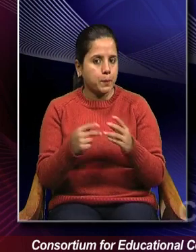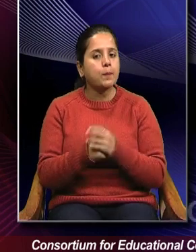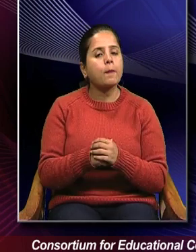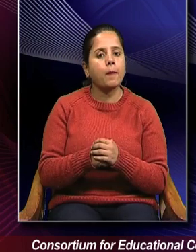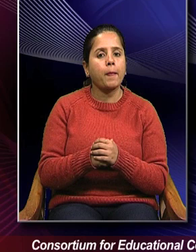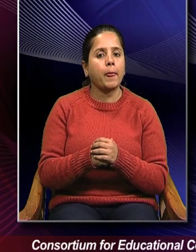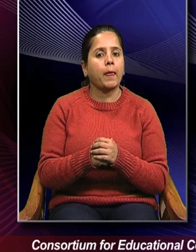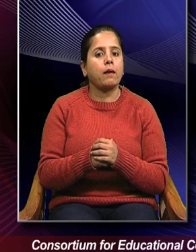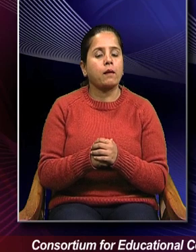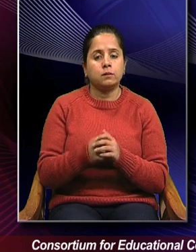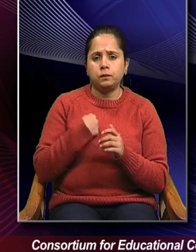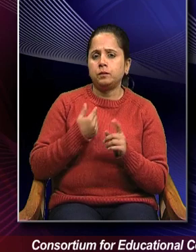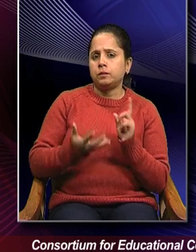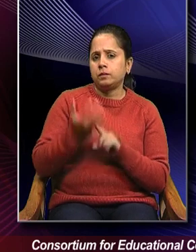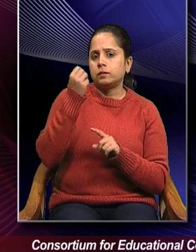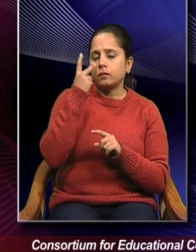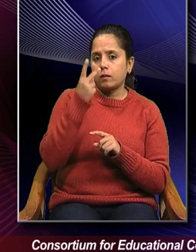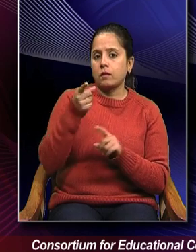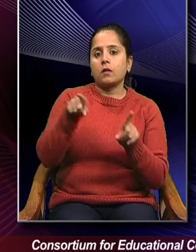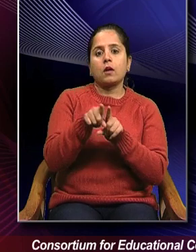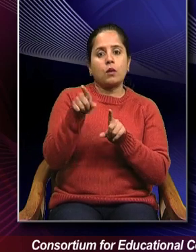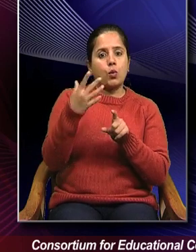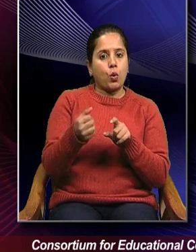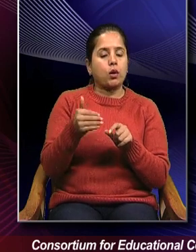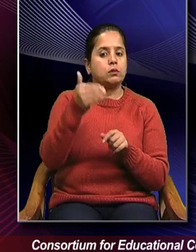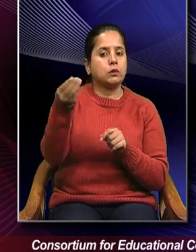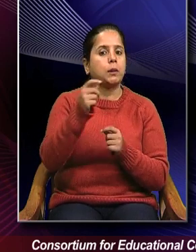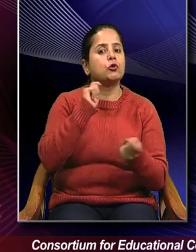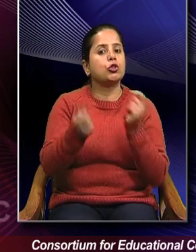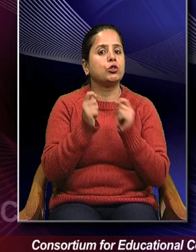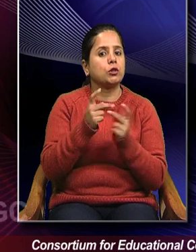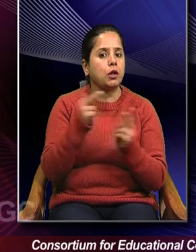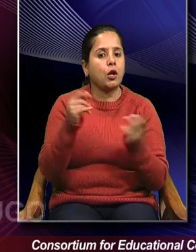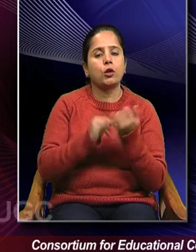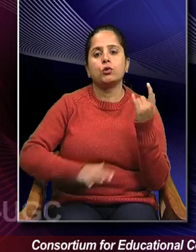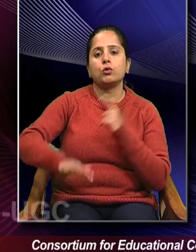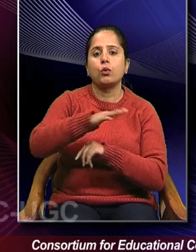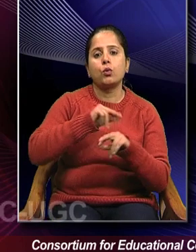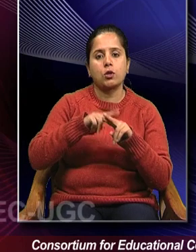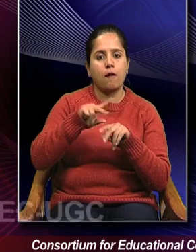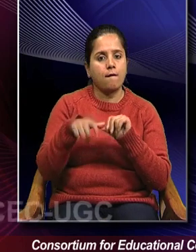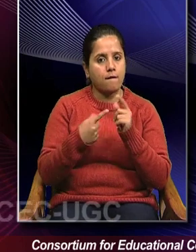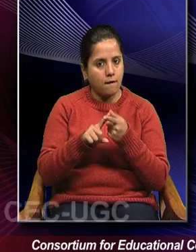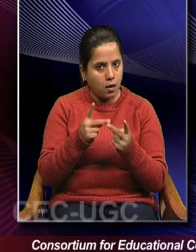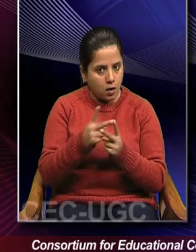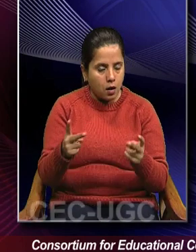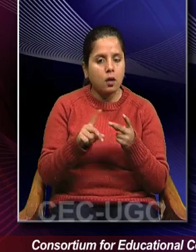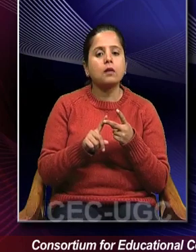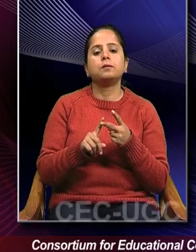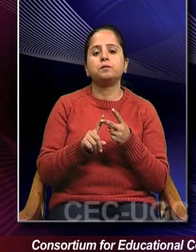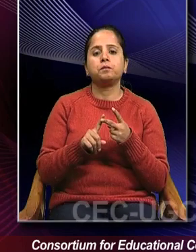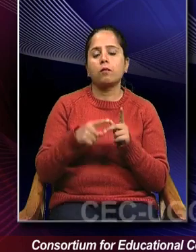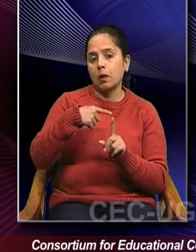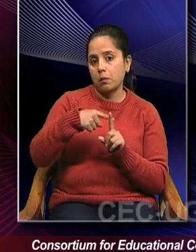And we find that they also led to some kind of changes in the social sphere as well.